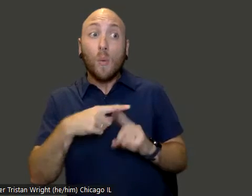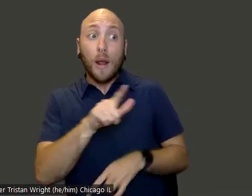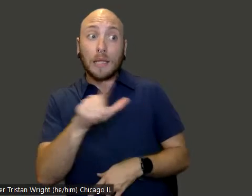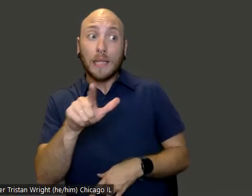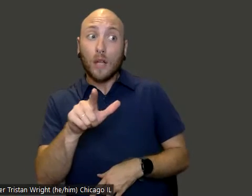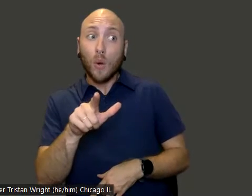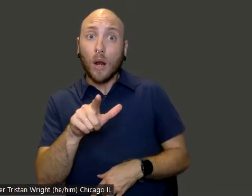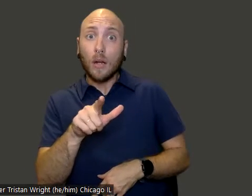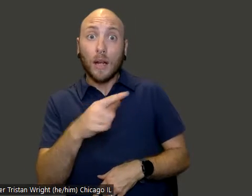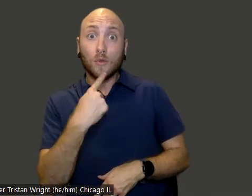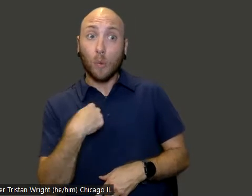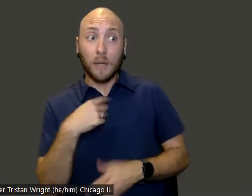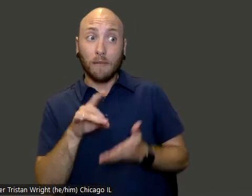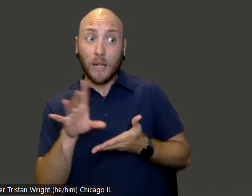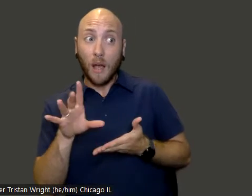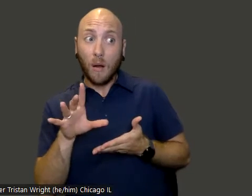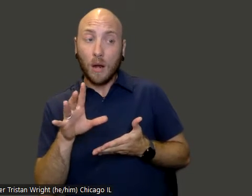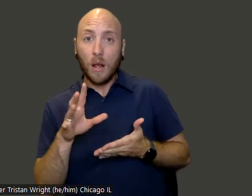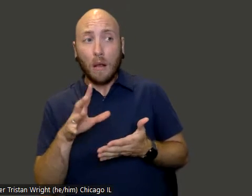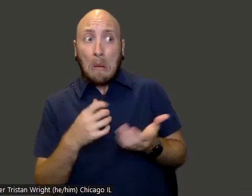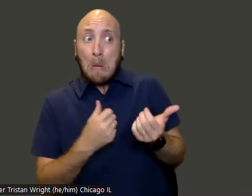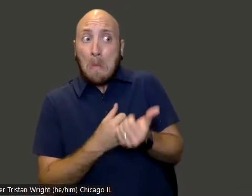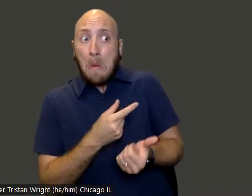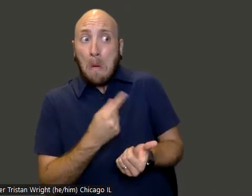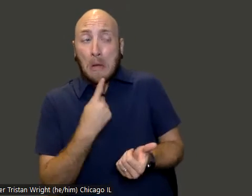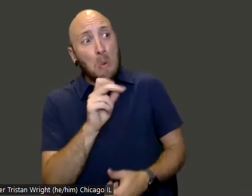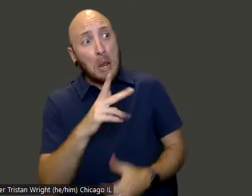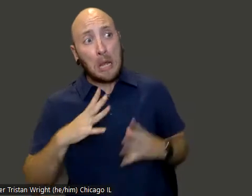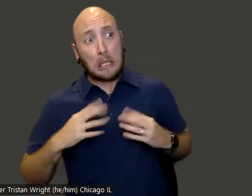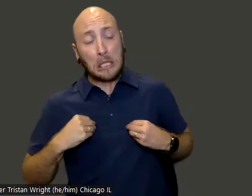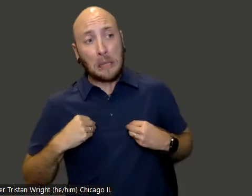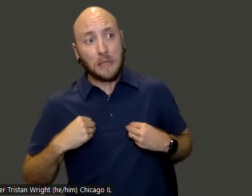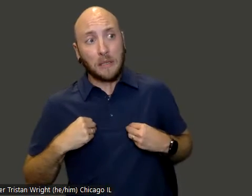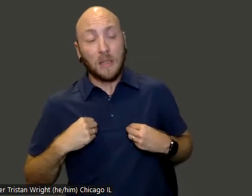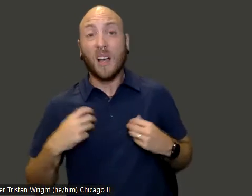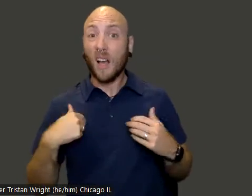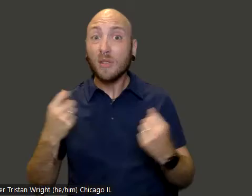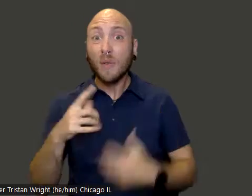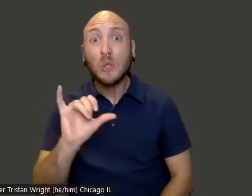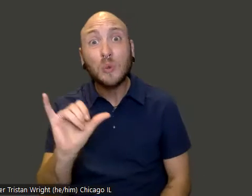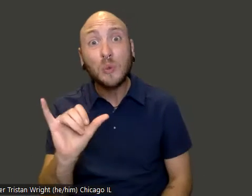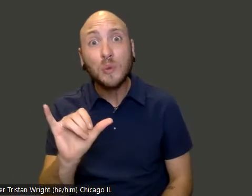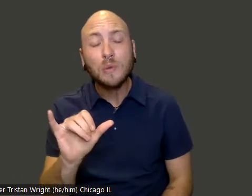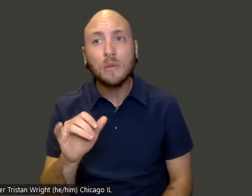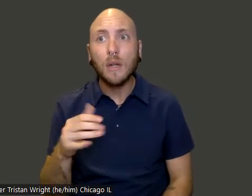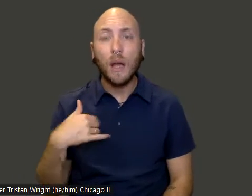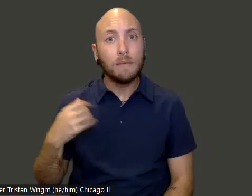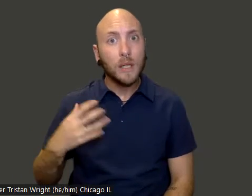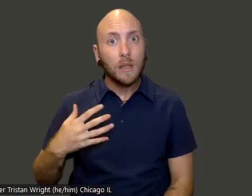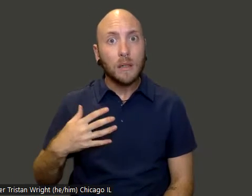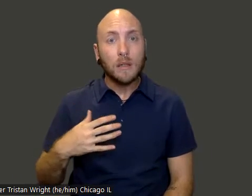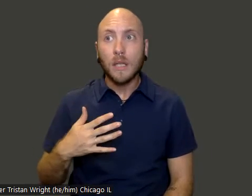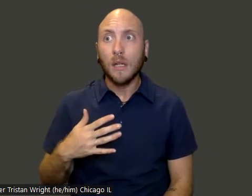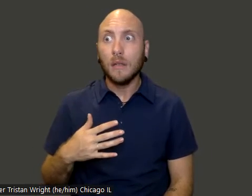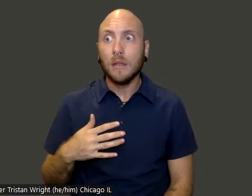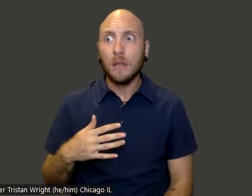deposit back. Selfish, self-seeking, and self-centered. I was afraid. right? This is where I was frightened. I was scared of the financial